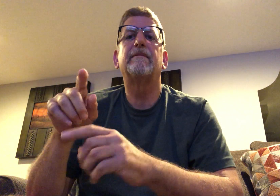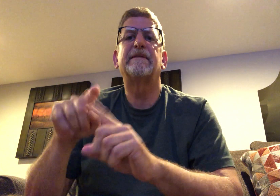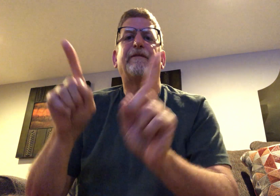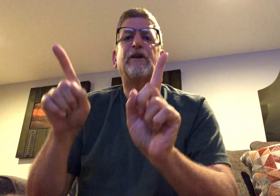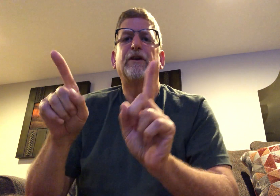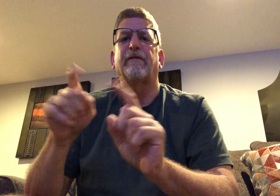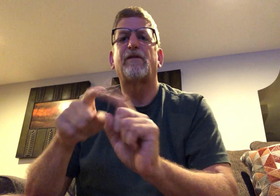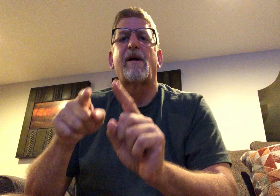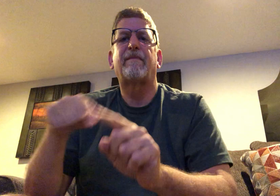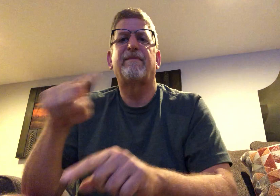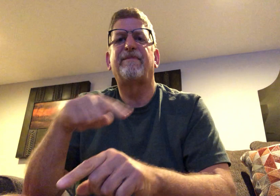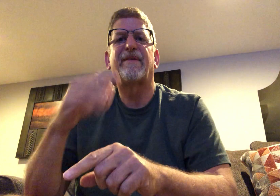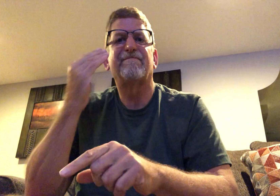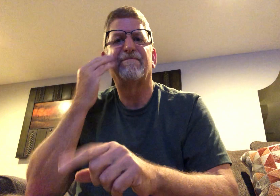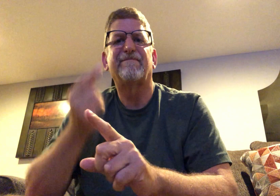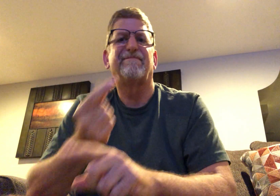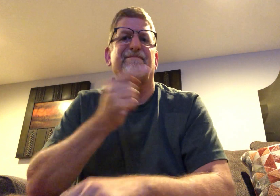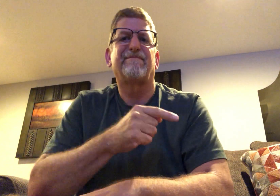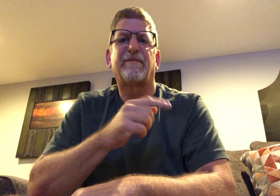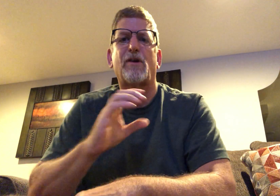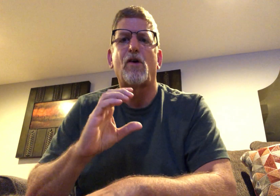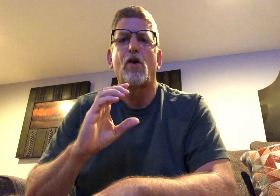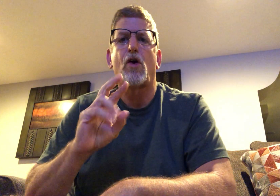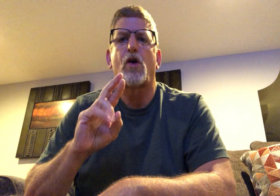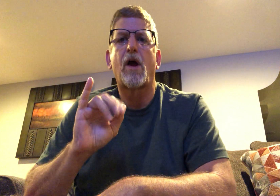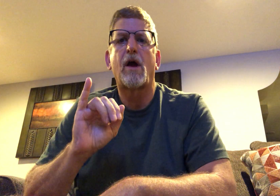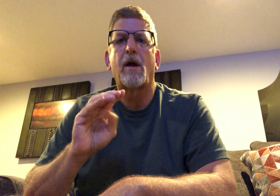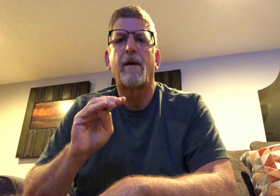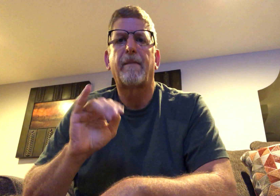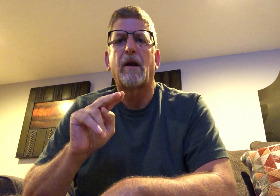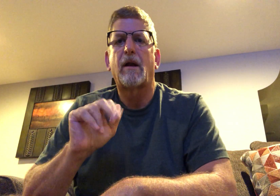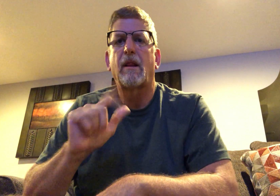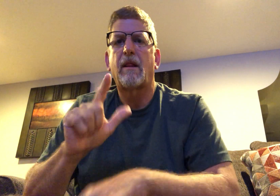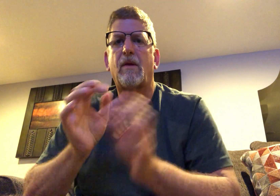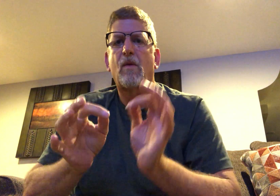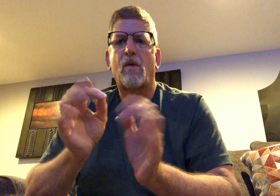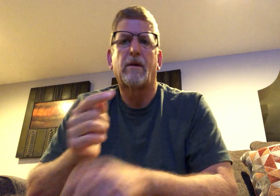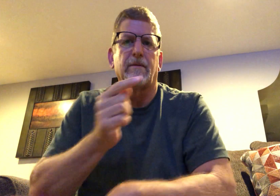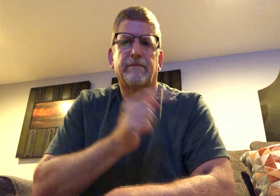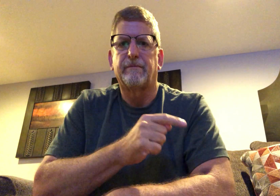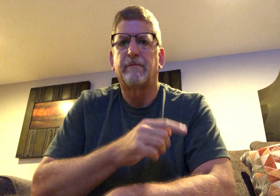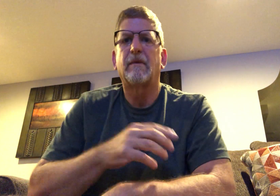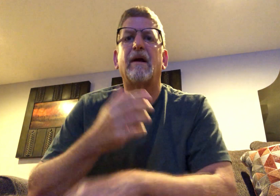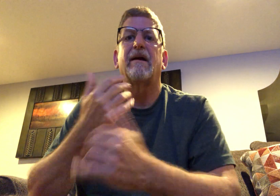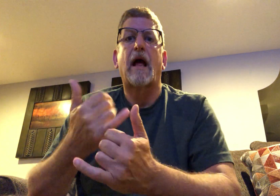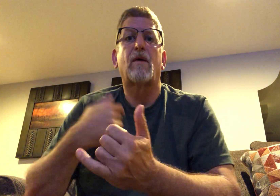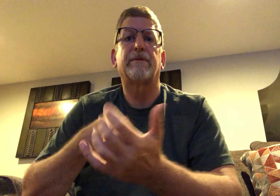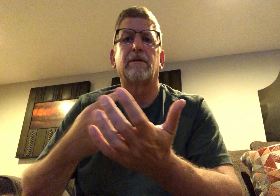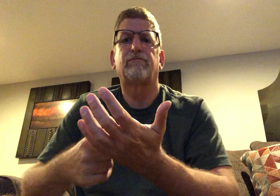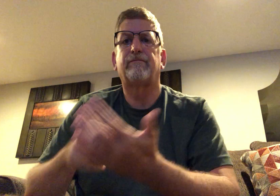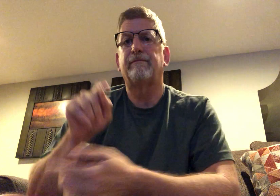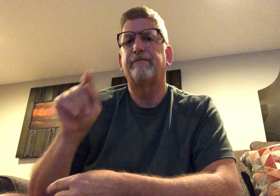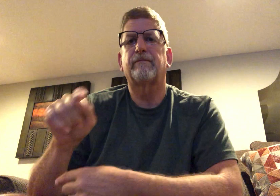lot to talk to him about. Thanks very much. Look forward to that about 8 minutes from now. Up next, Canada's Prime Minister, and what he's saying now that a